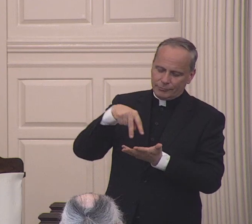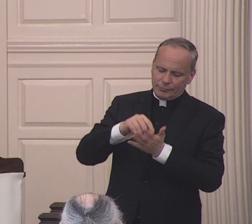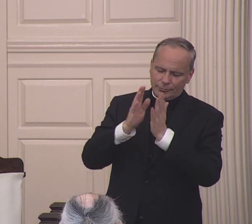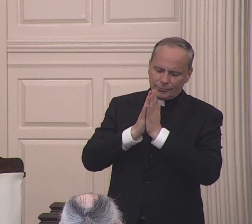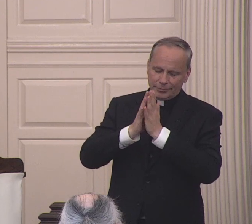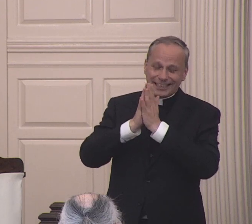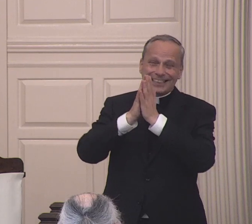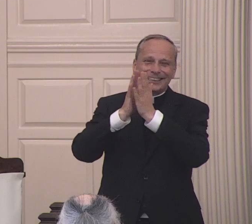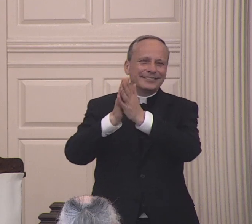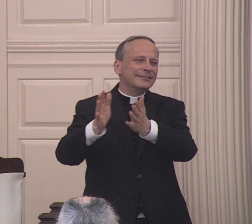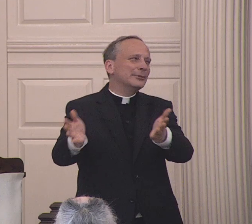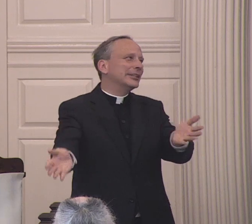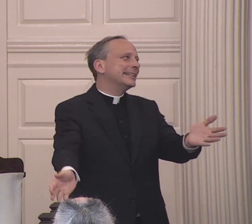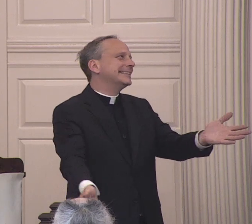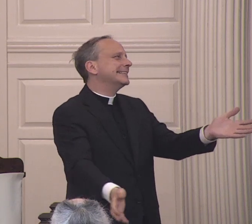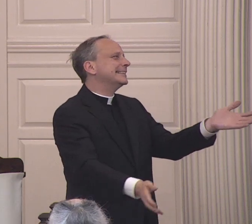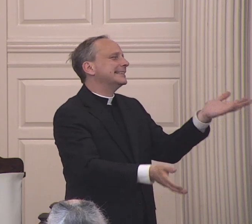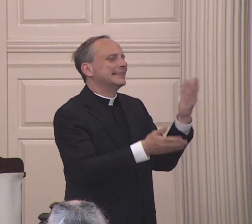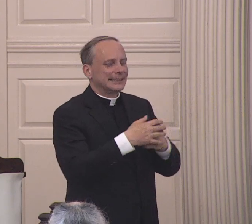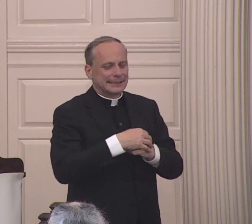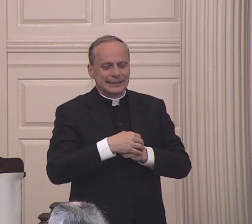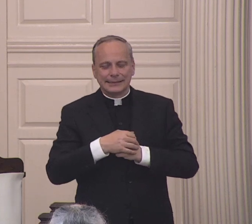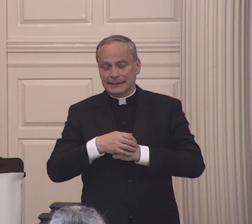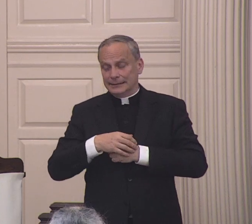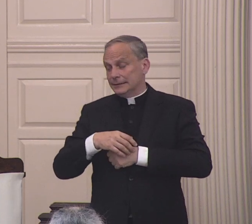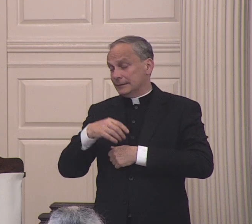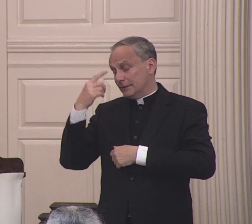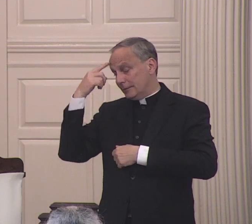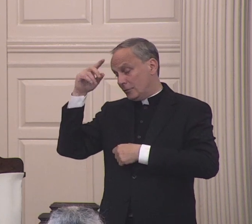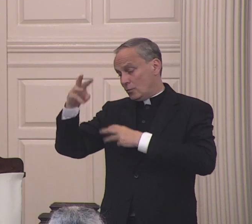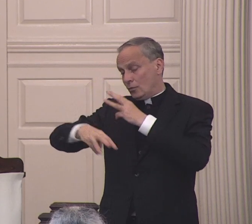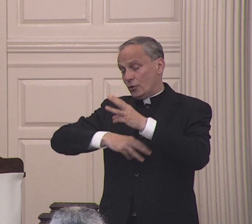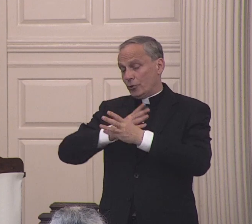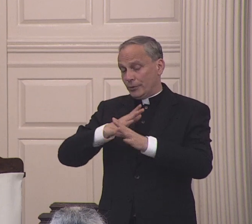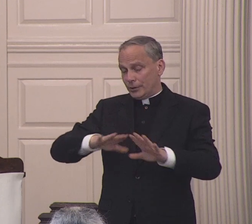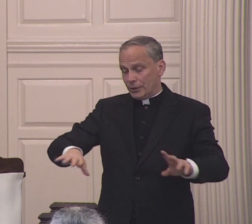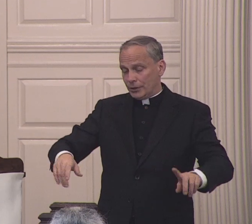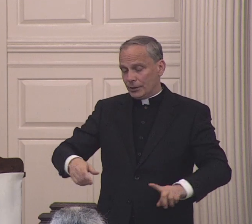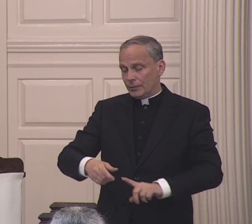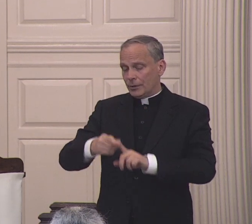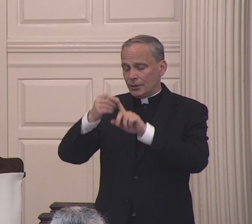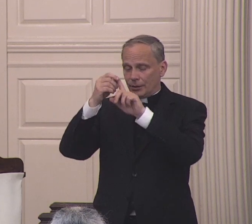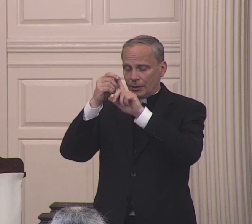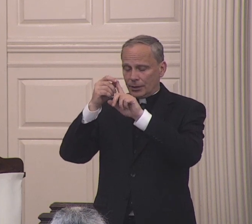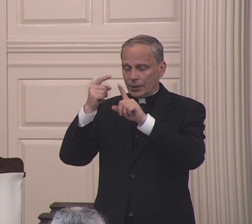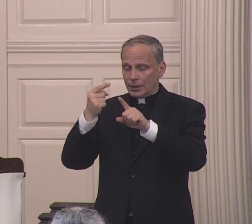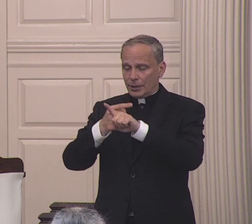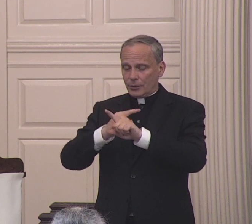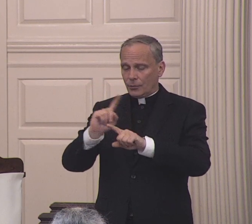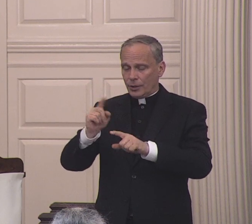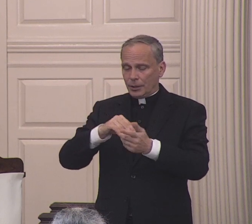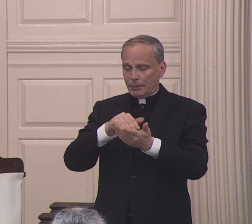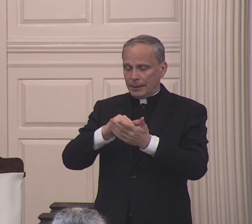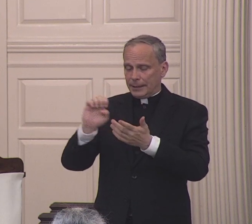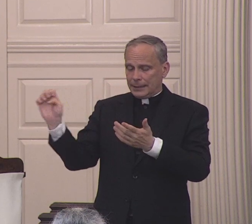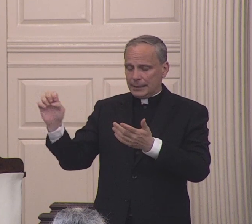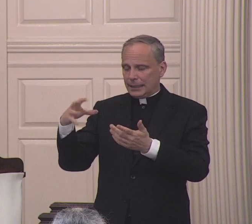the Lord. Lord, hear our prayer. For world peace, especially conflicts